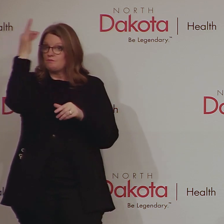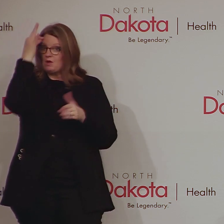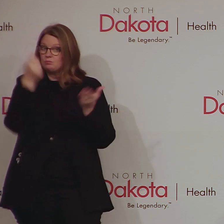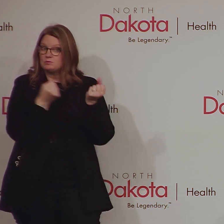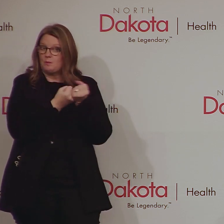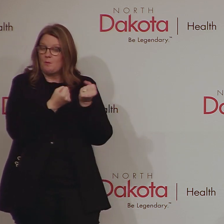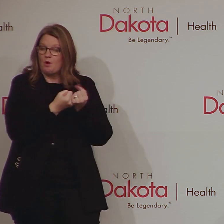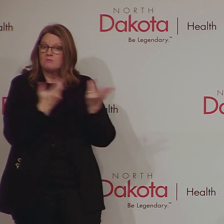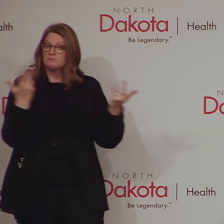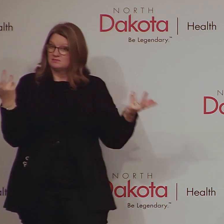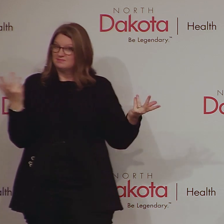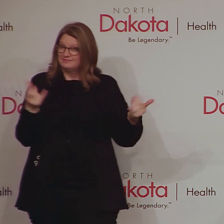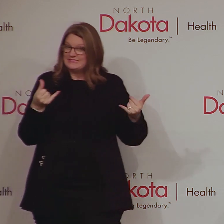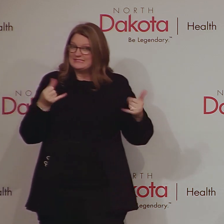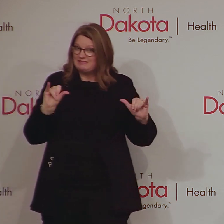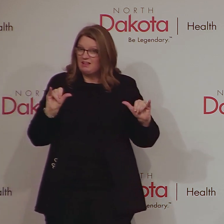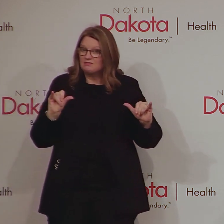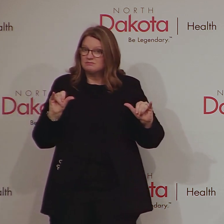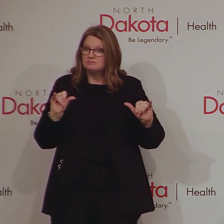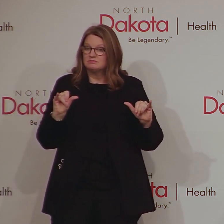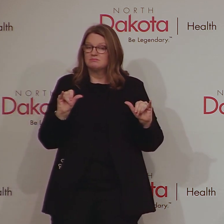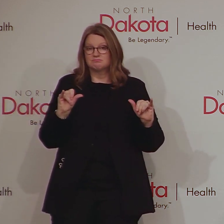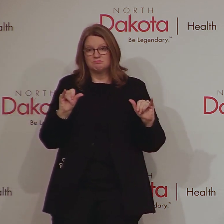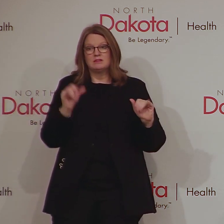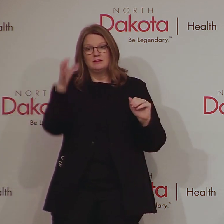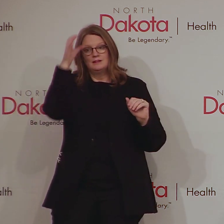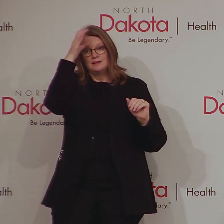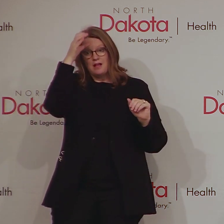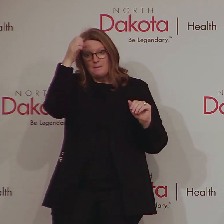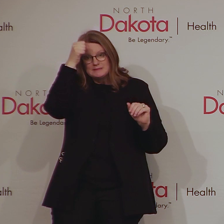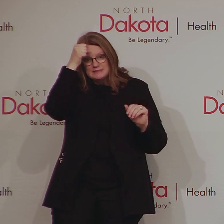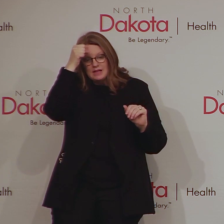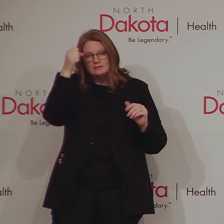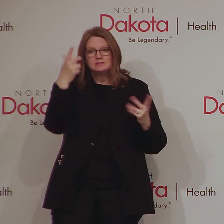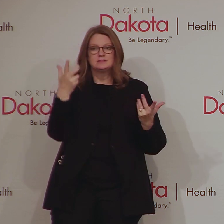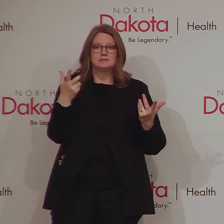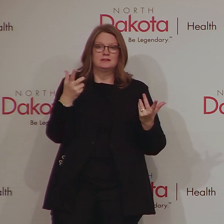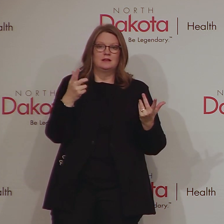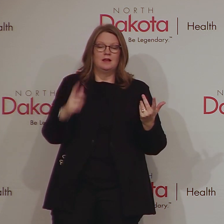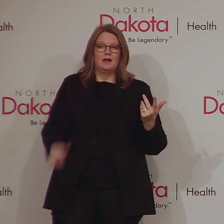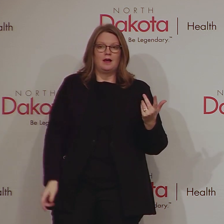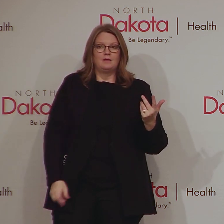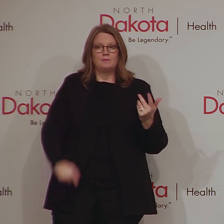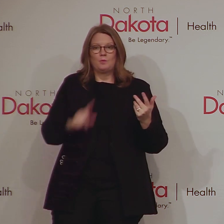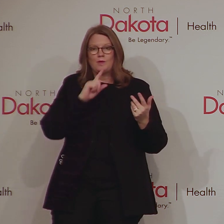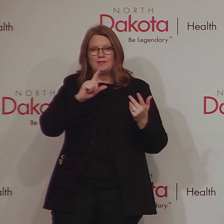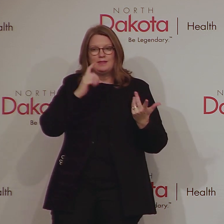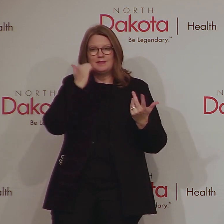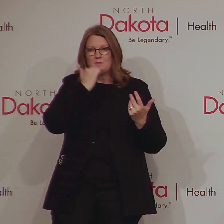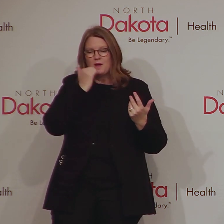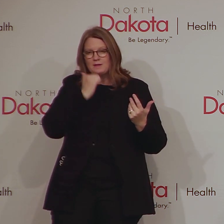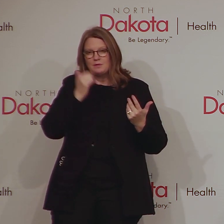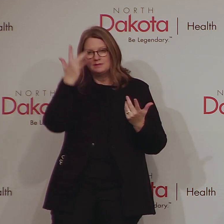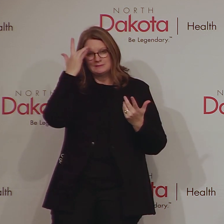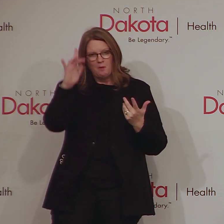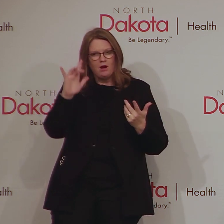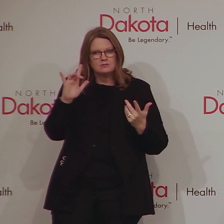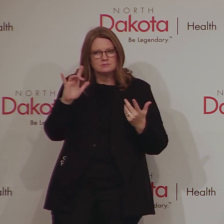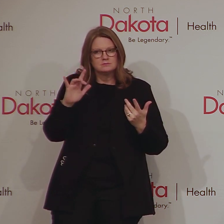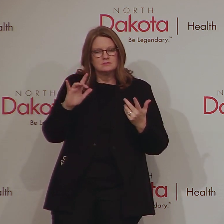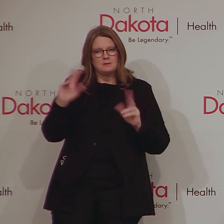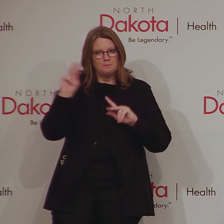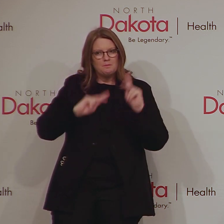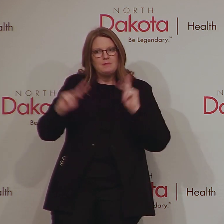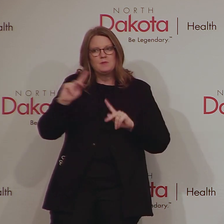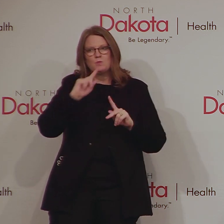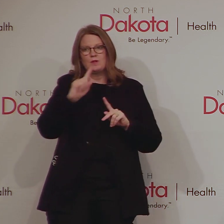ways where we can be common sense, practical, smart North Dakotans and do it in a way where we